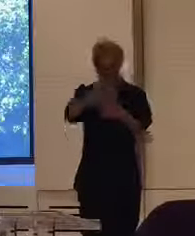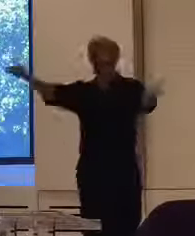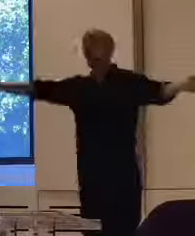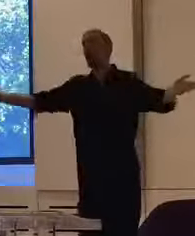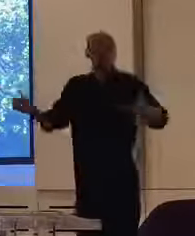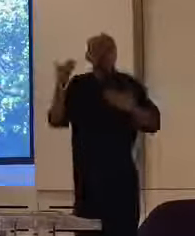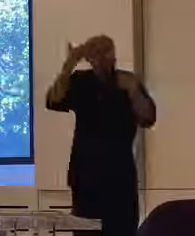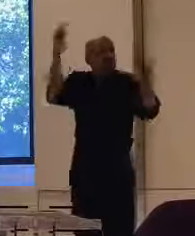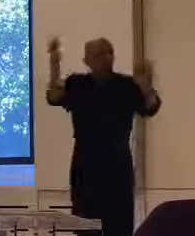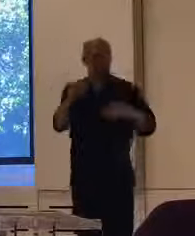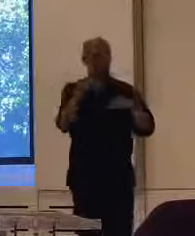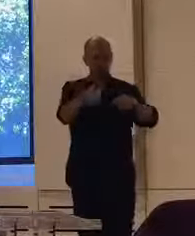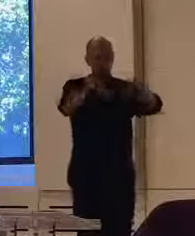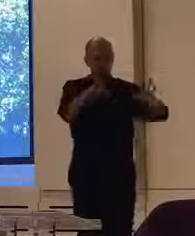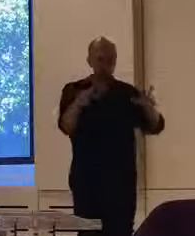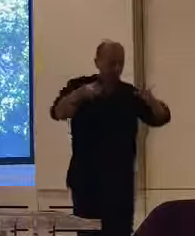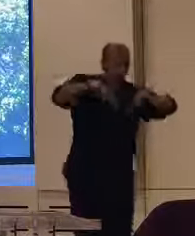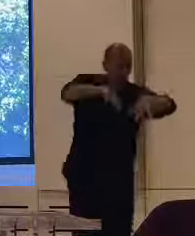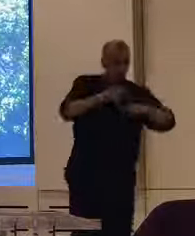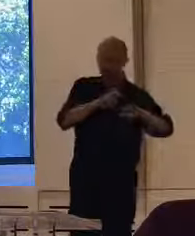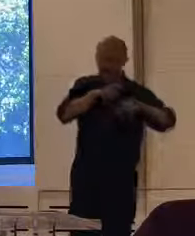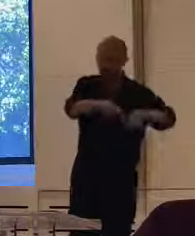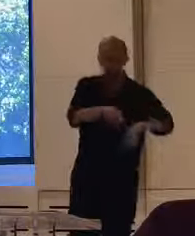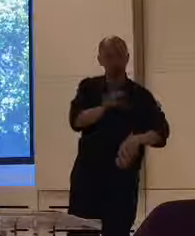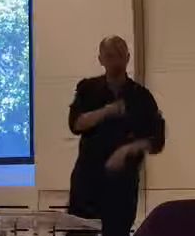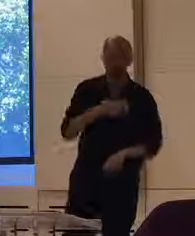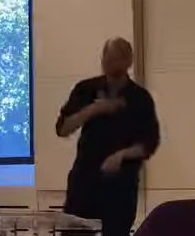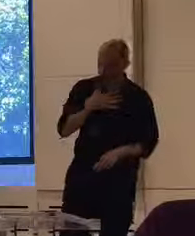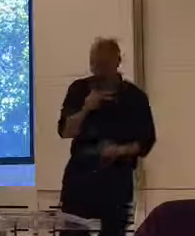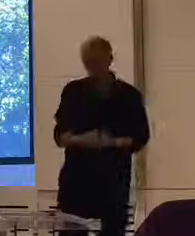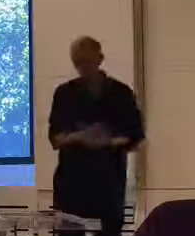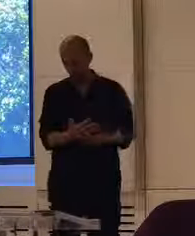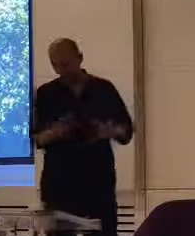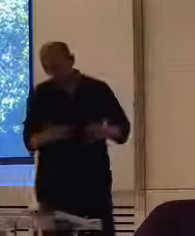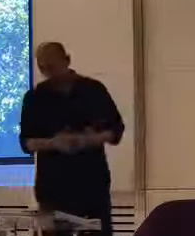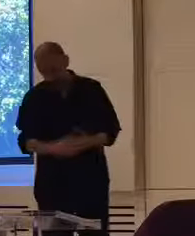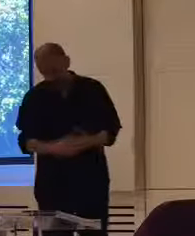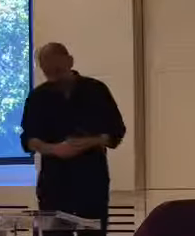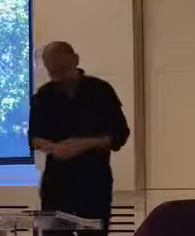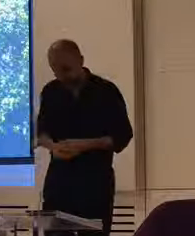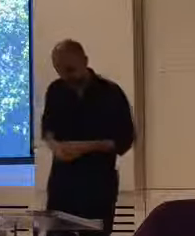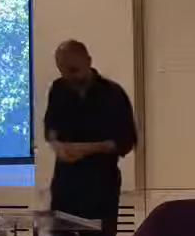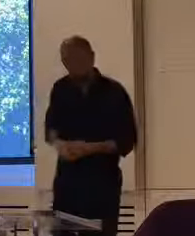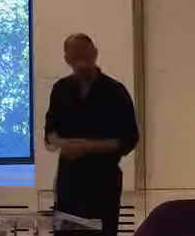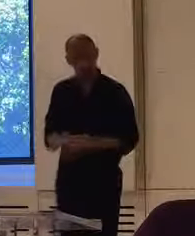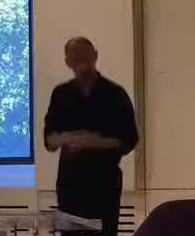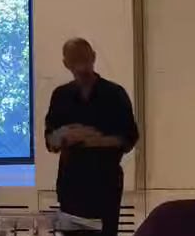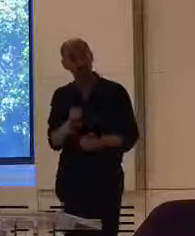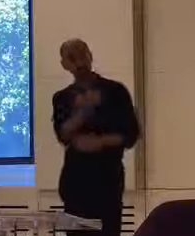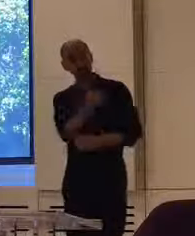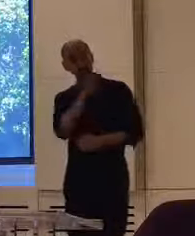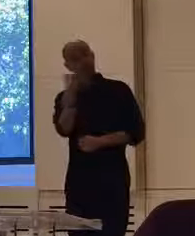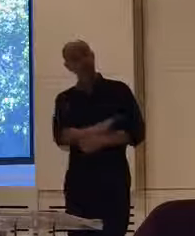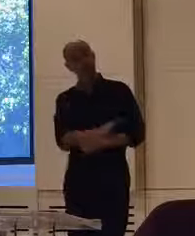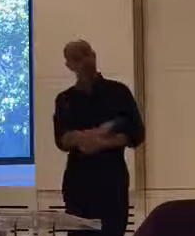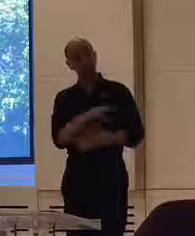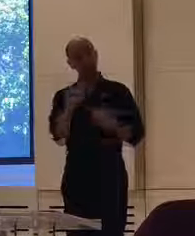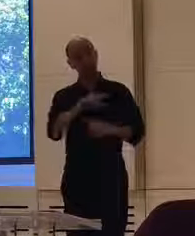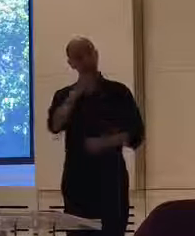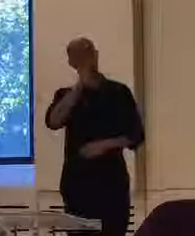time. I don't know the general population, but the school I was researching in, it seemed to be a lot of children. 50%